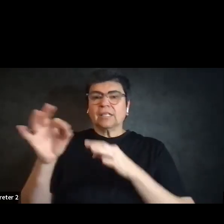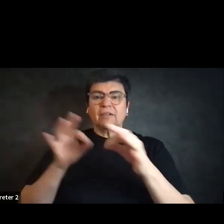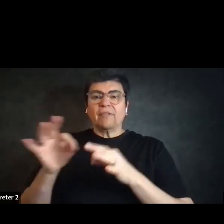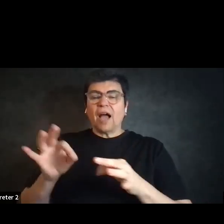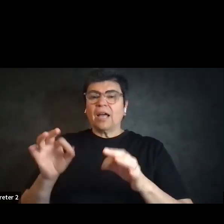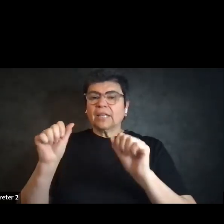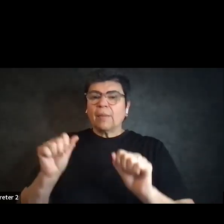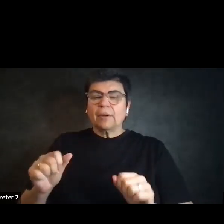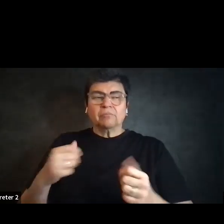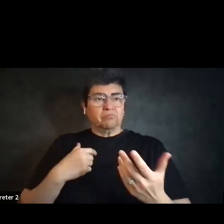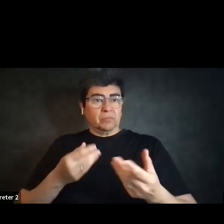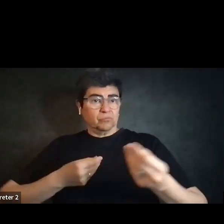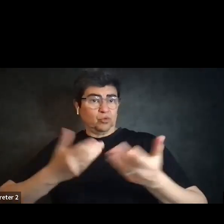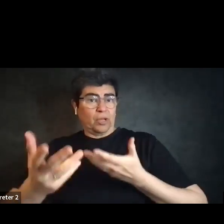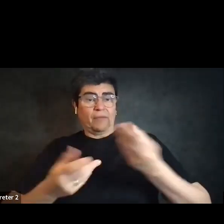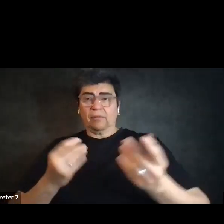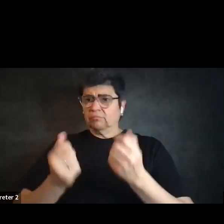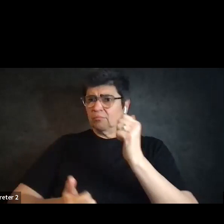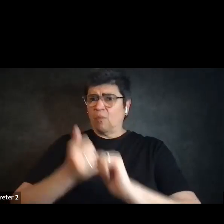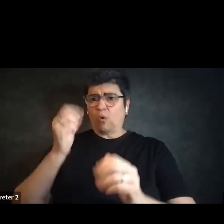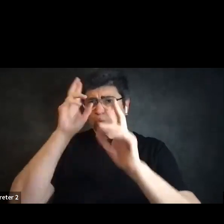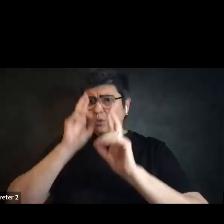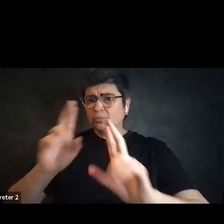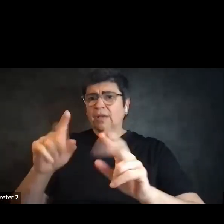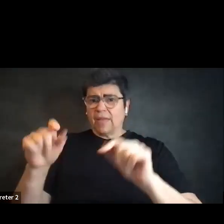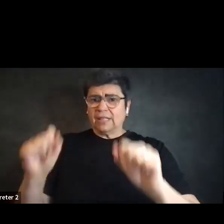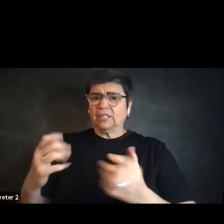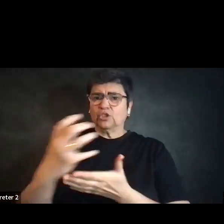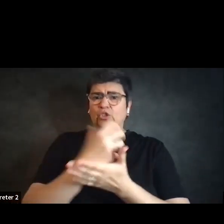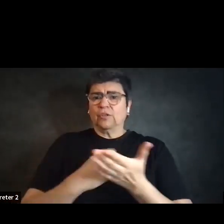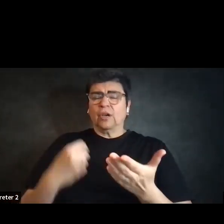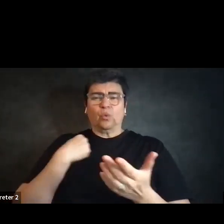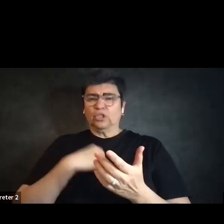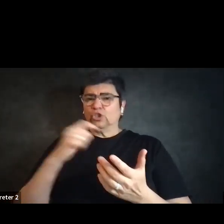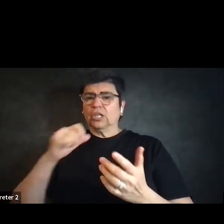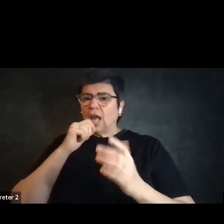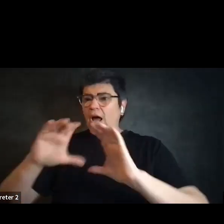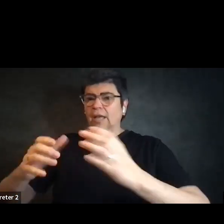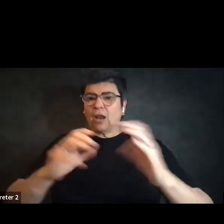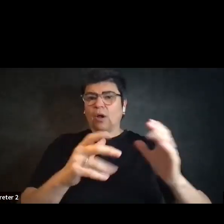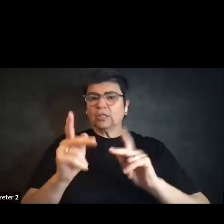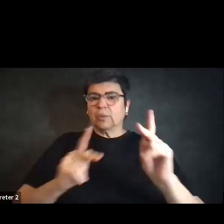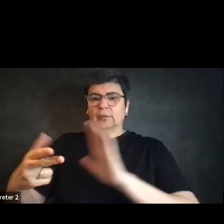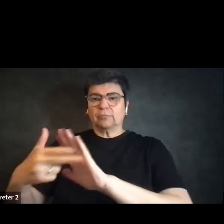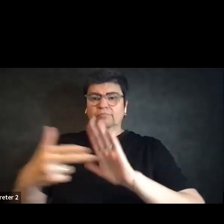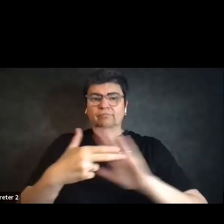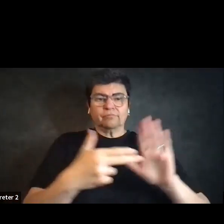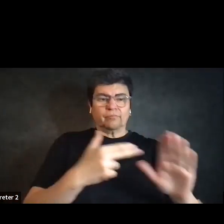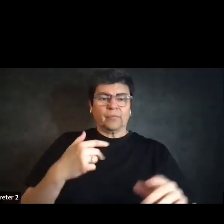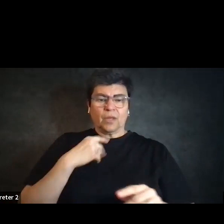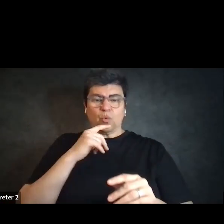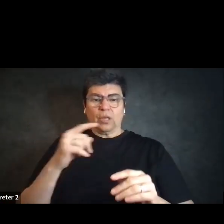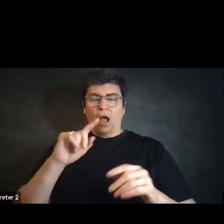Treat everyone by giving them the utmost respect they deserve. We should not categorize people based on appearance.